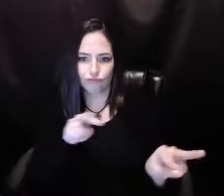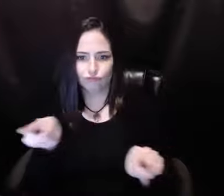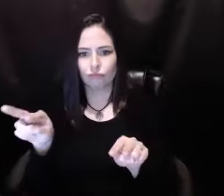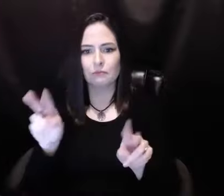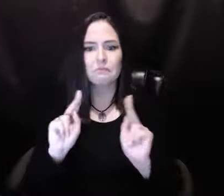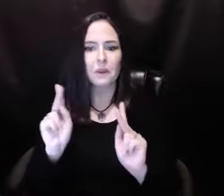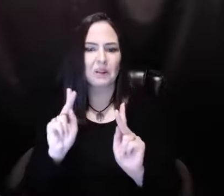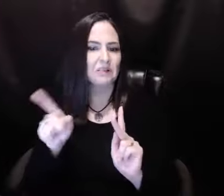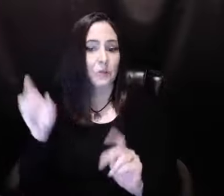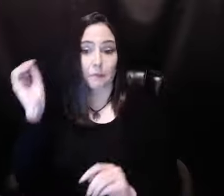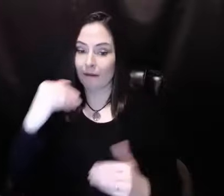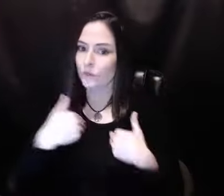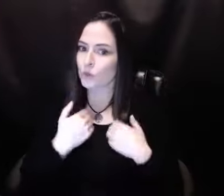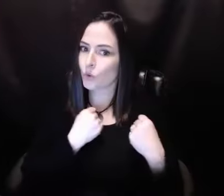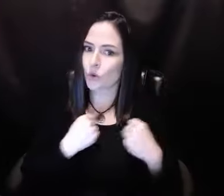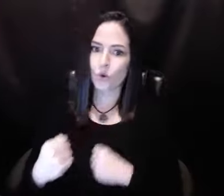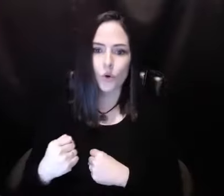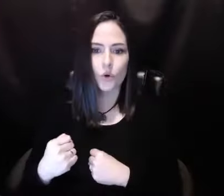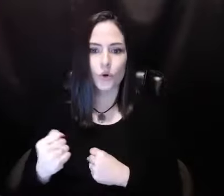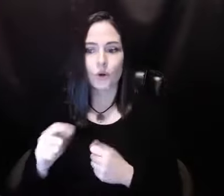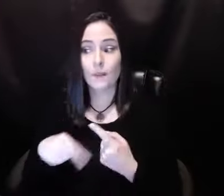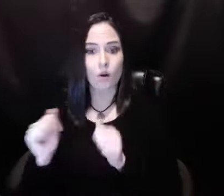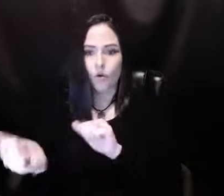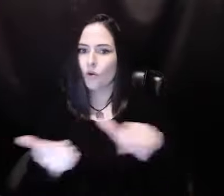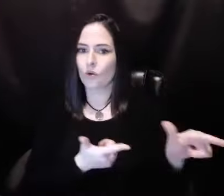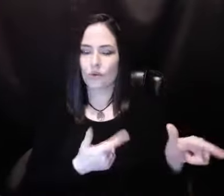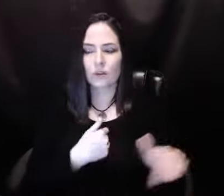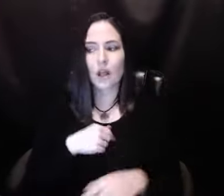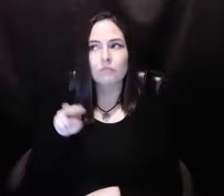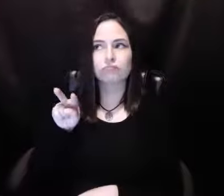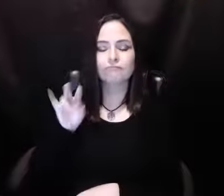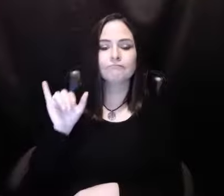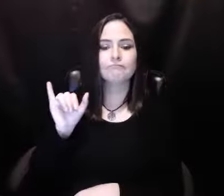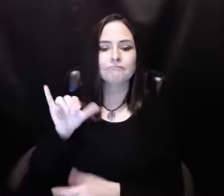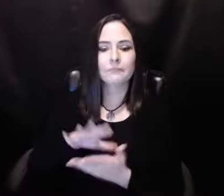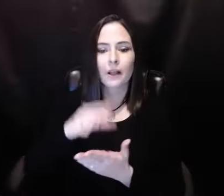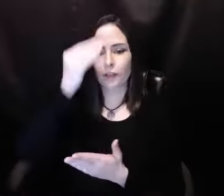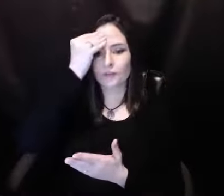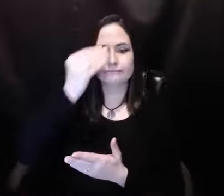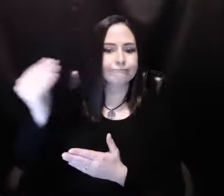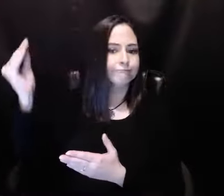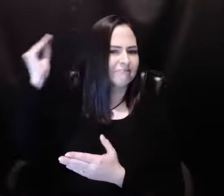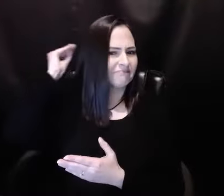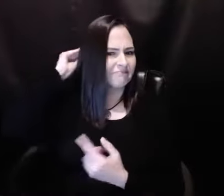was a very judgmental woman. She had an opinion about everybody and anybody. And I learned well from